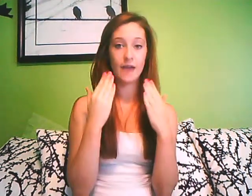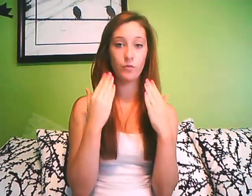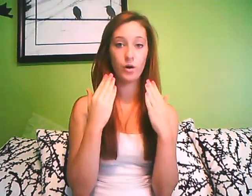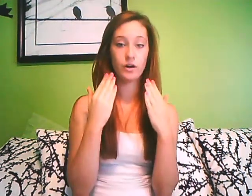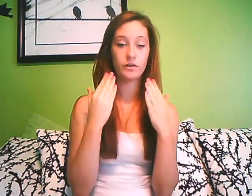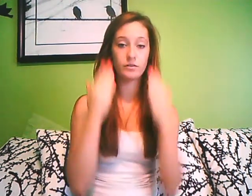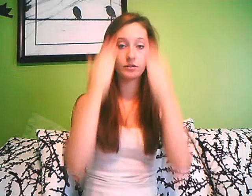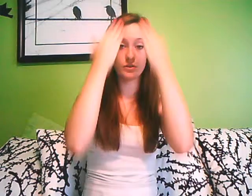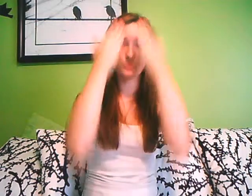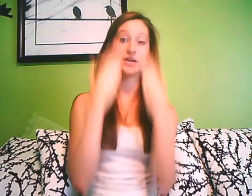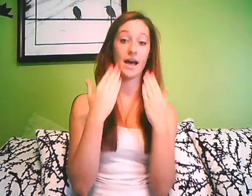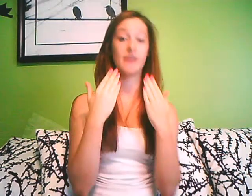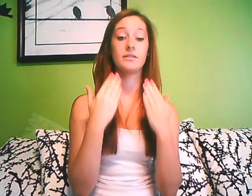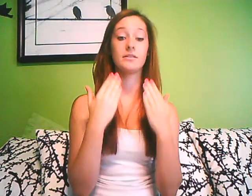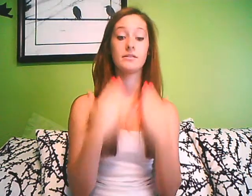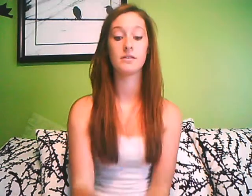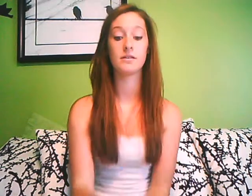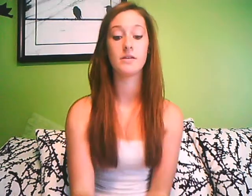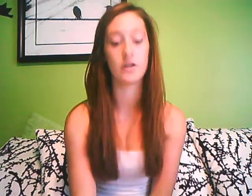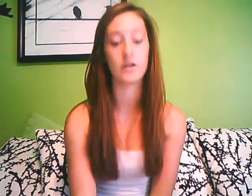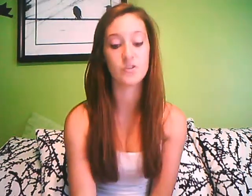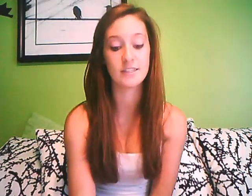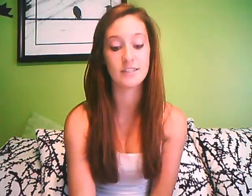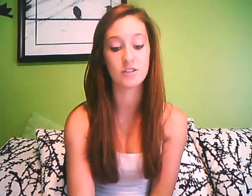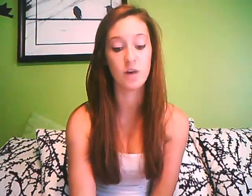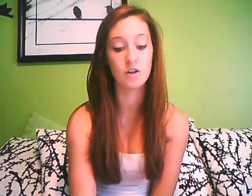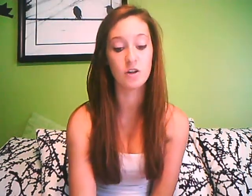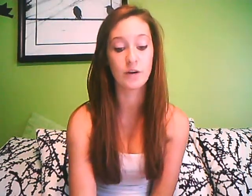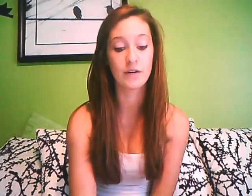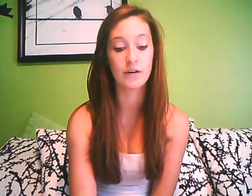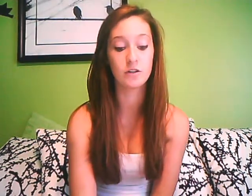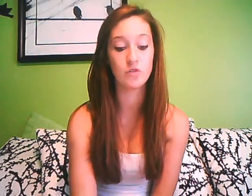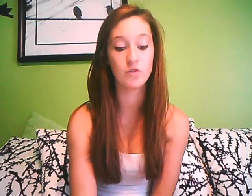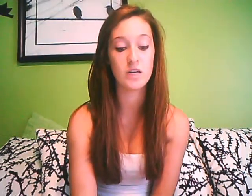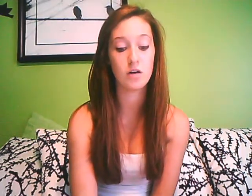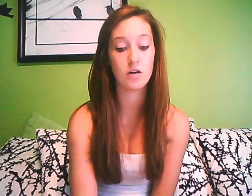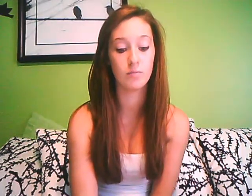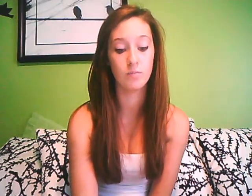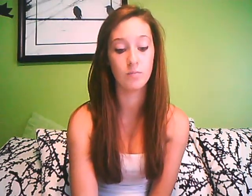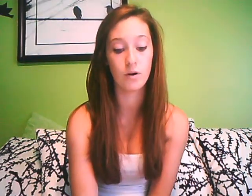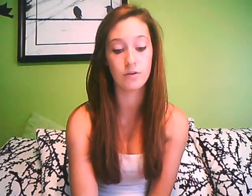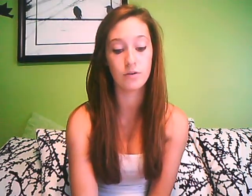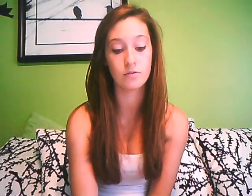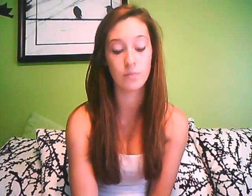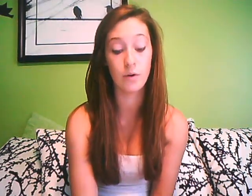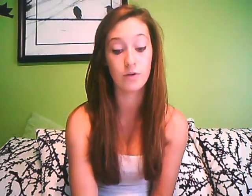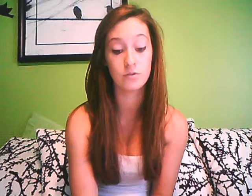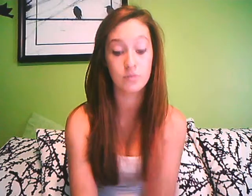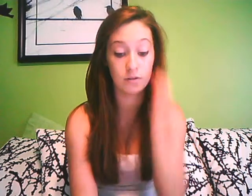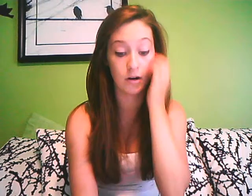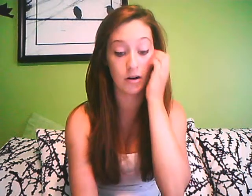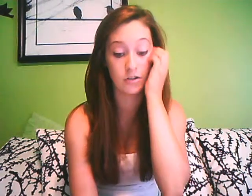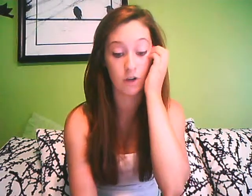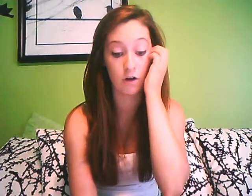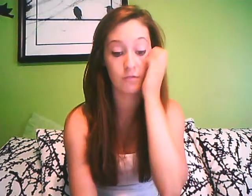downward. So sad. It also means small, dreary, gloomy, morose, or